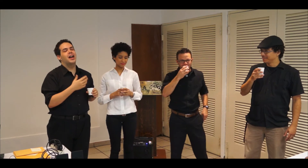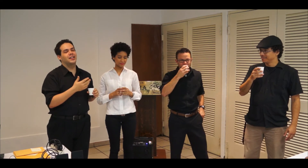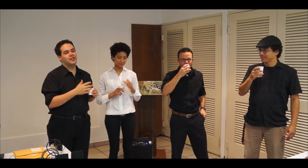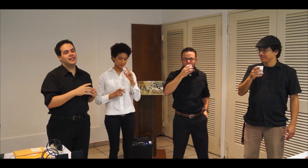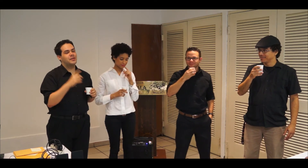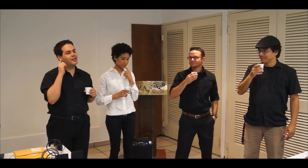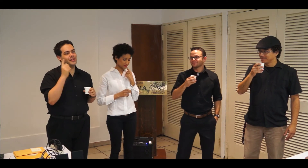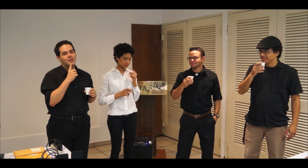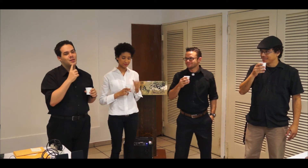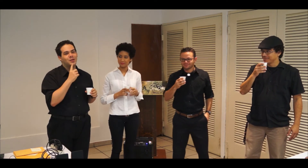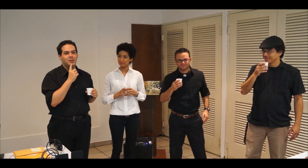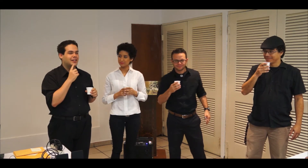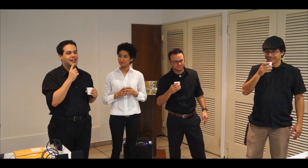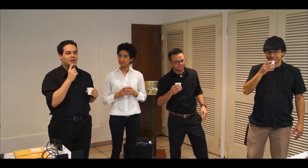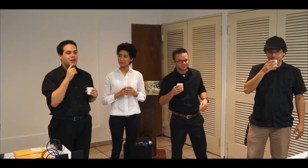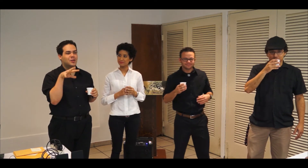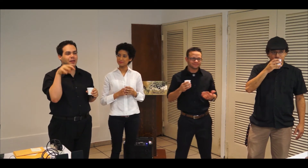Alejandro dice, lamentablemente soy sordo, no me enteré que tenemos que solver